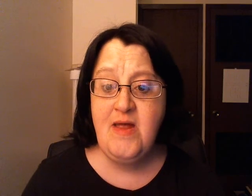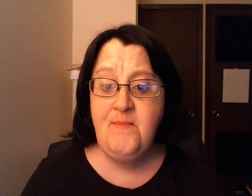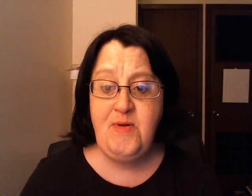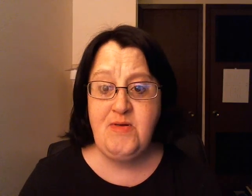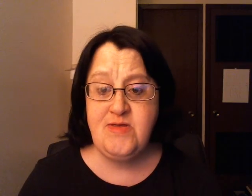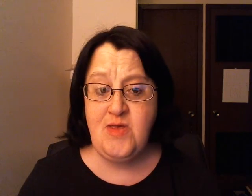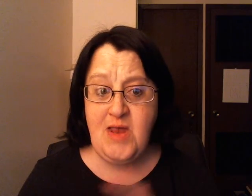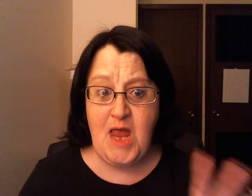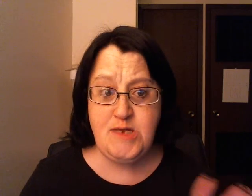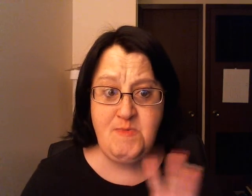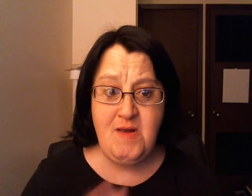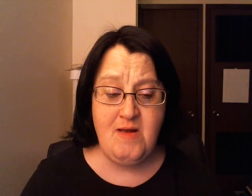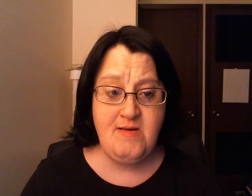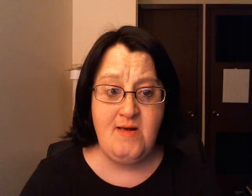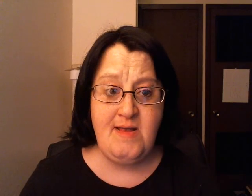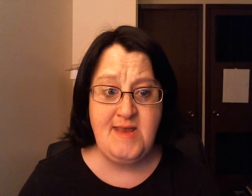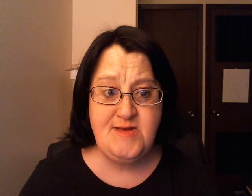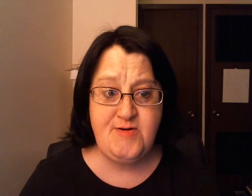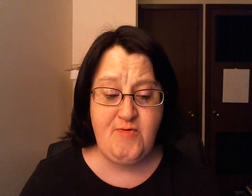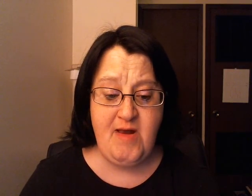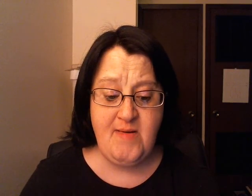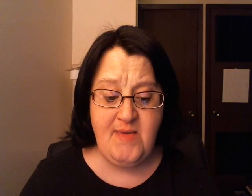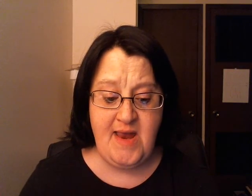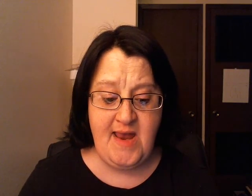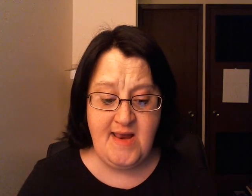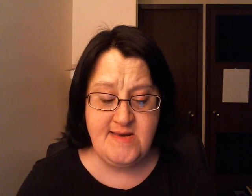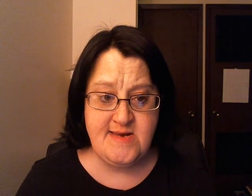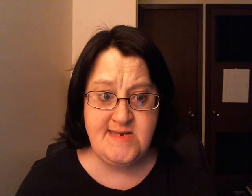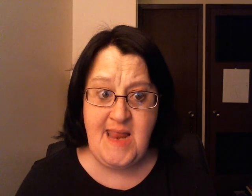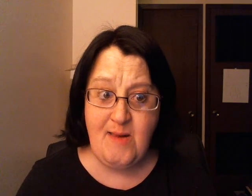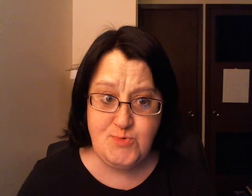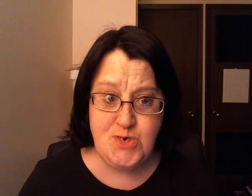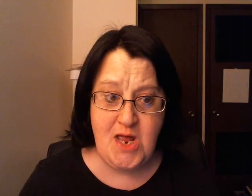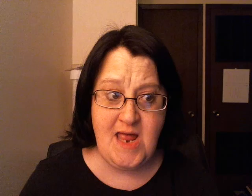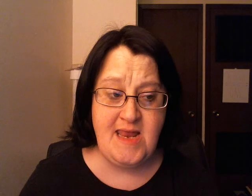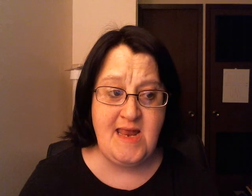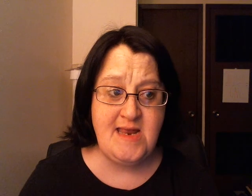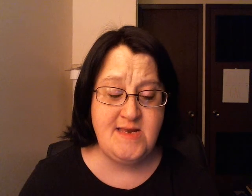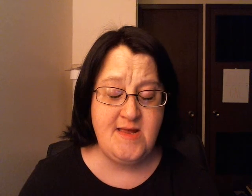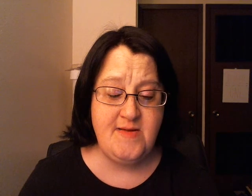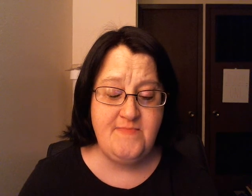But you can still catch me on, on Instagram and Snapchat and, um,